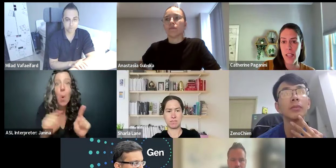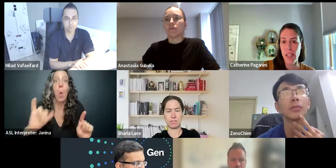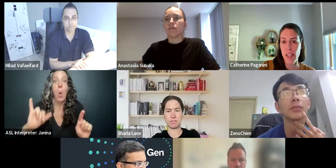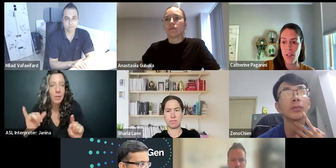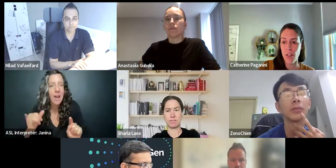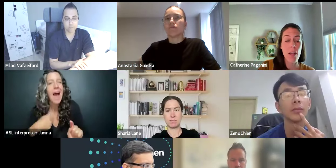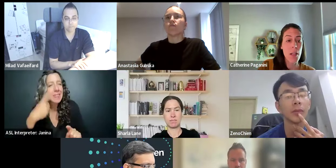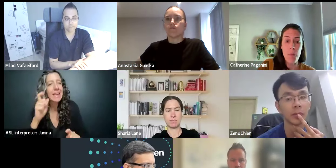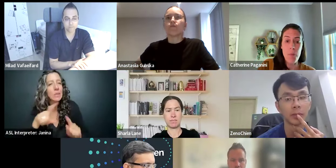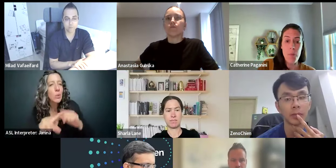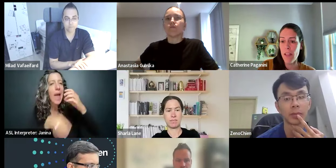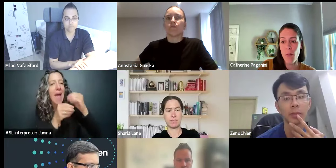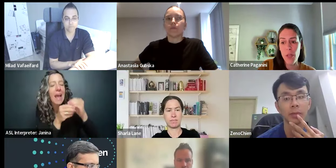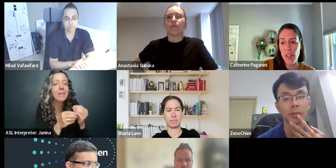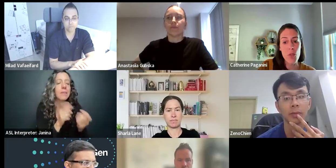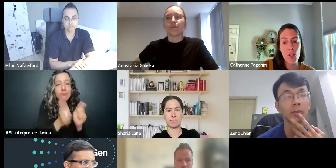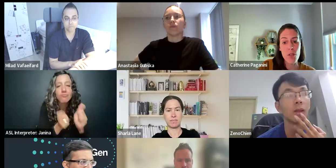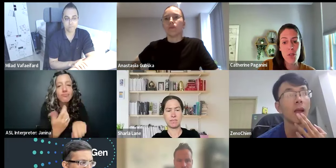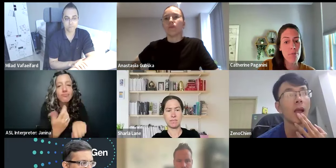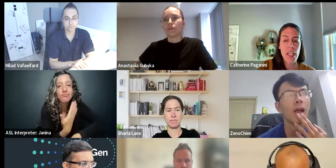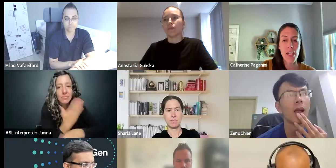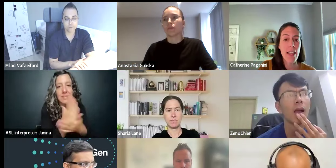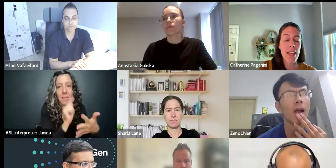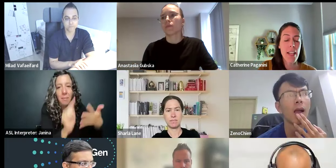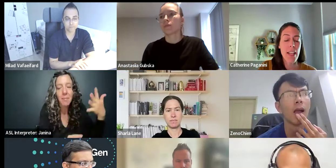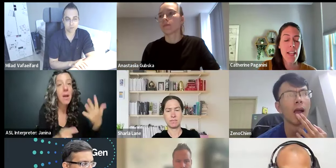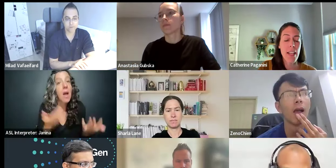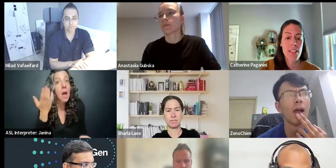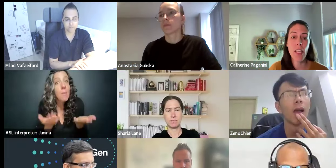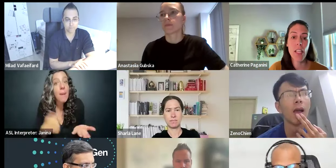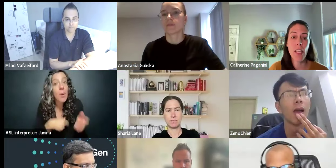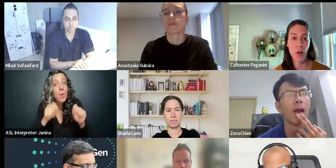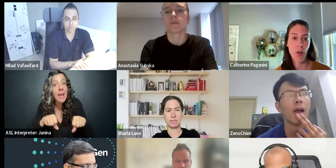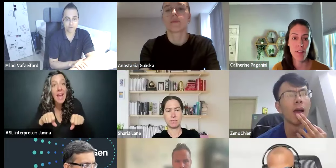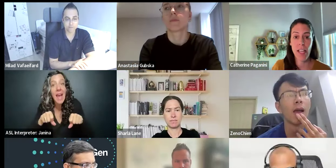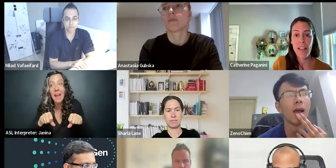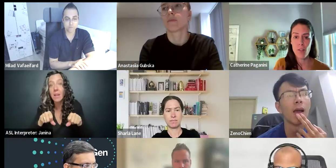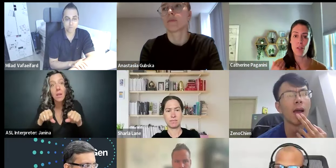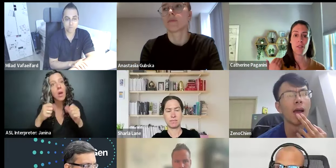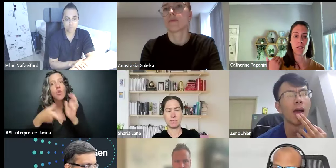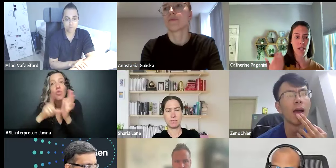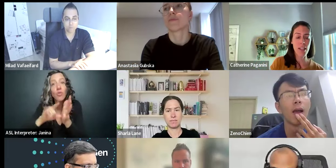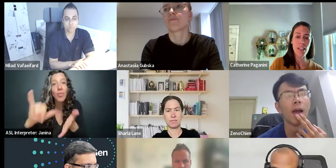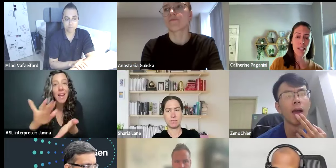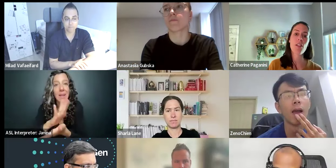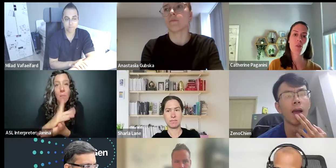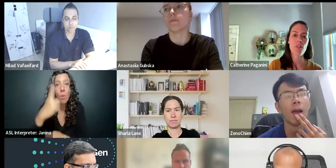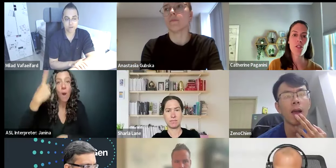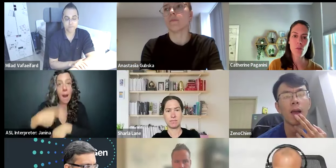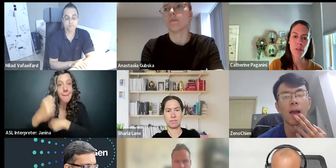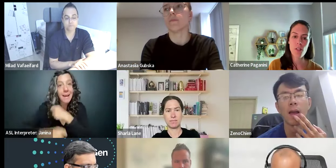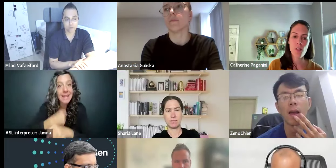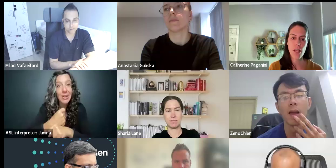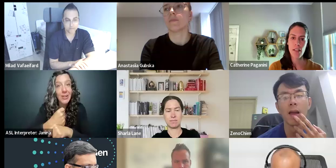to revisit that document. Maybe we should look at it like at least once a year, you know, kind of say, did